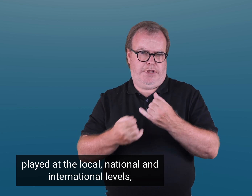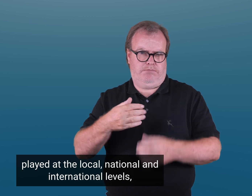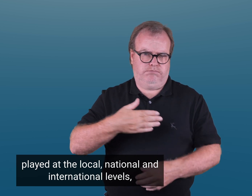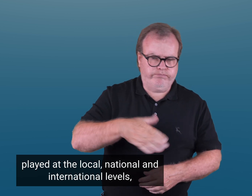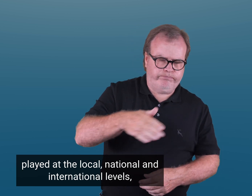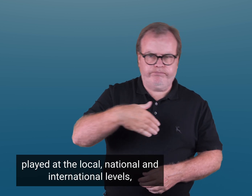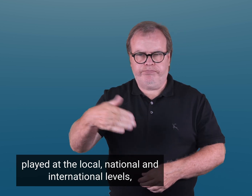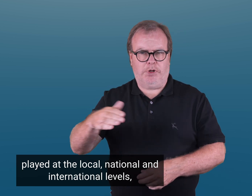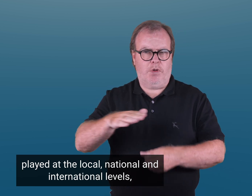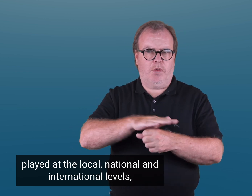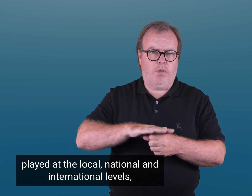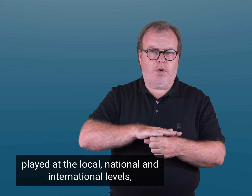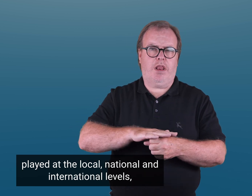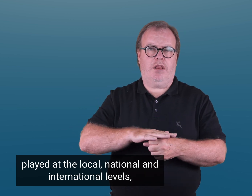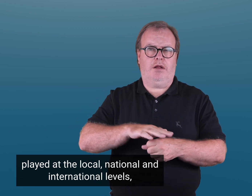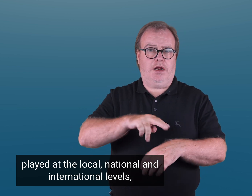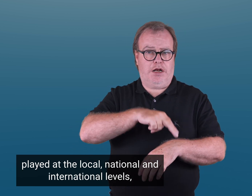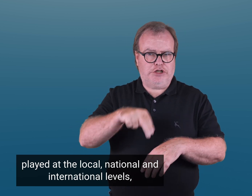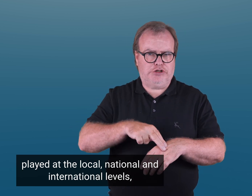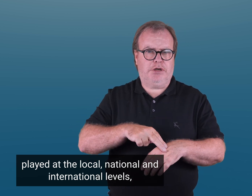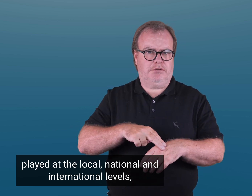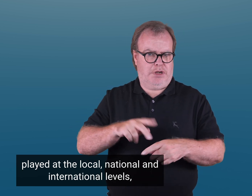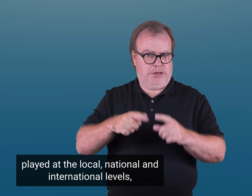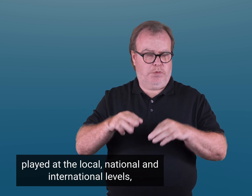playing at local, national and international levels,